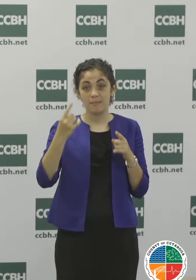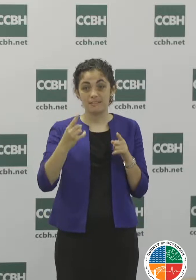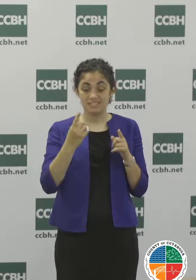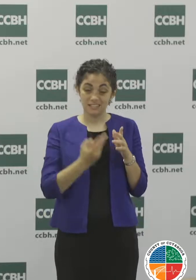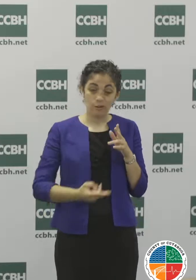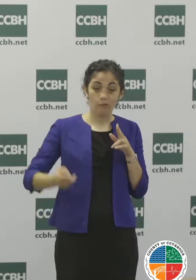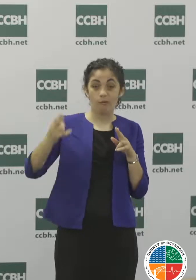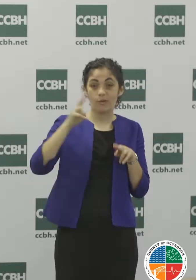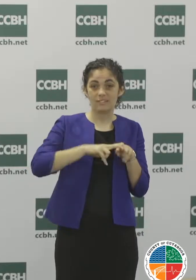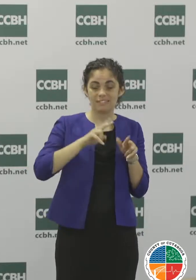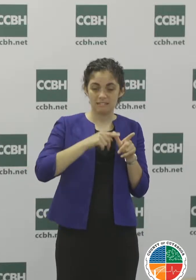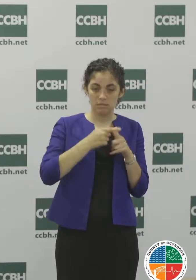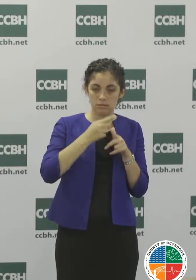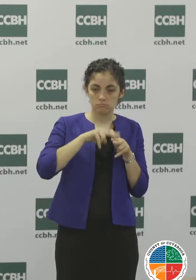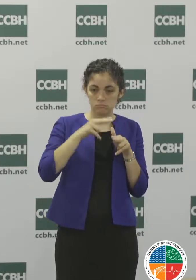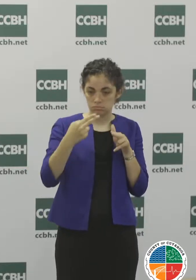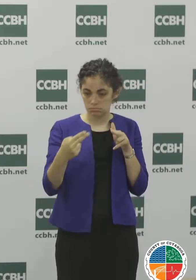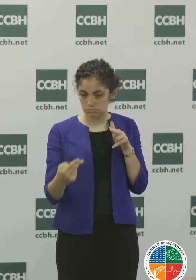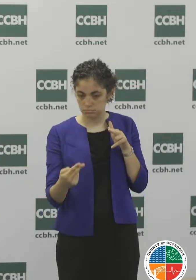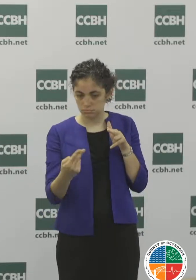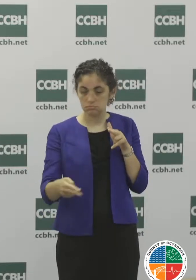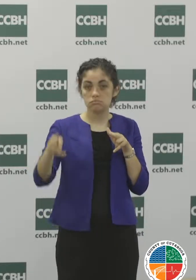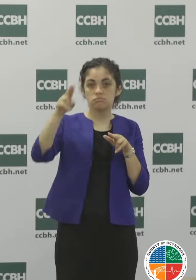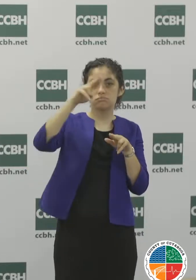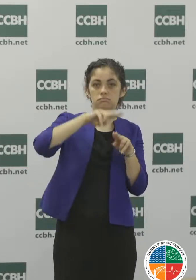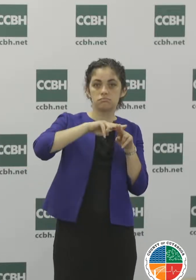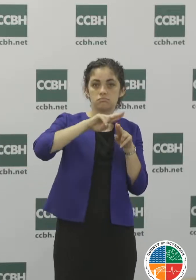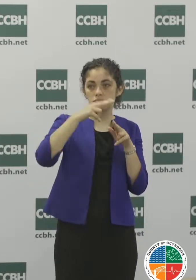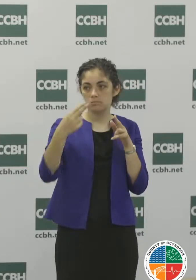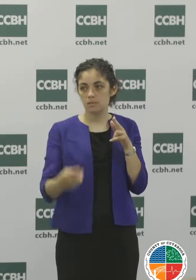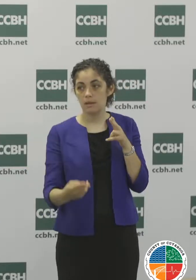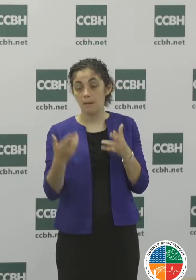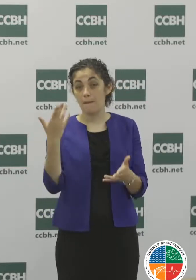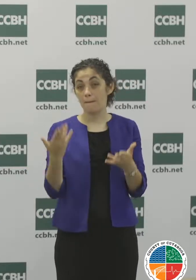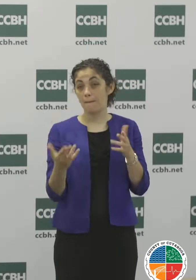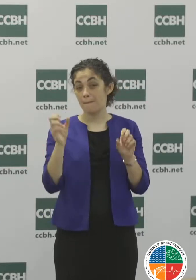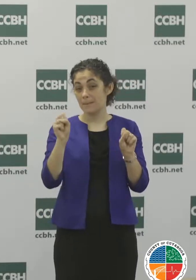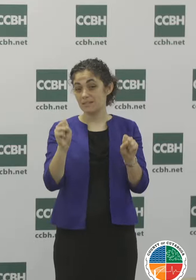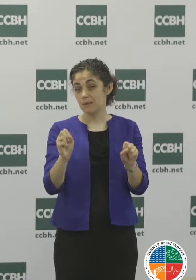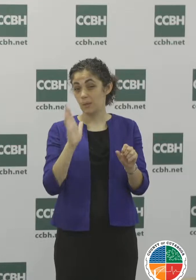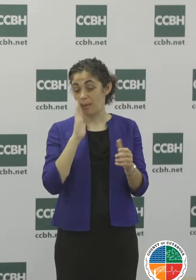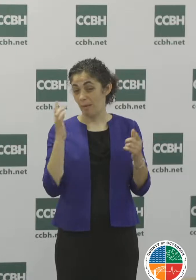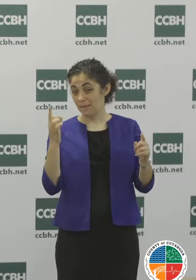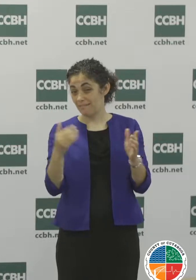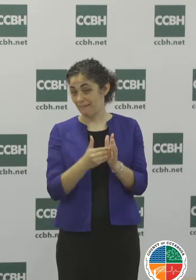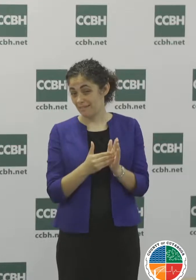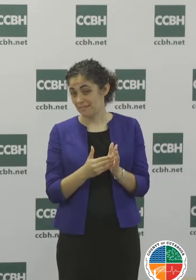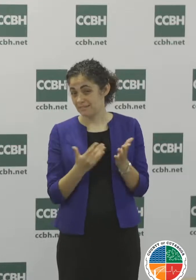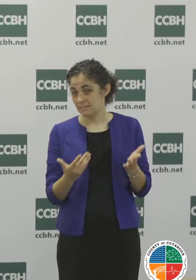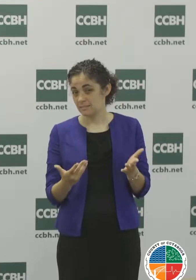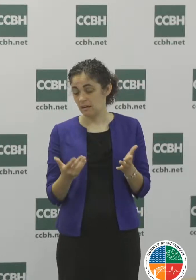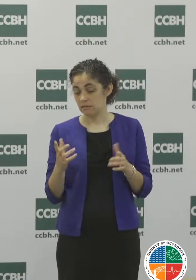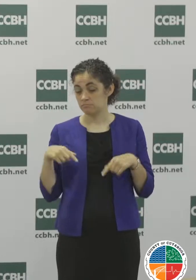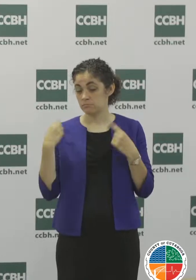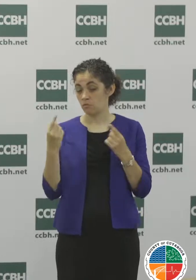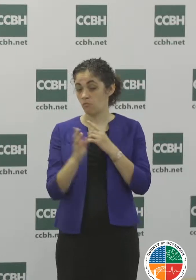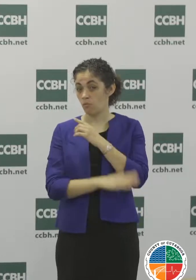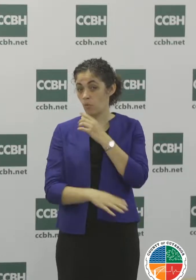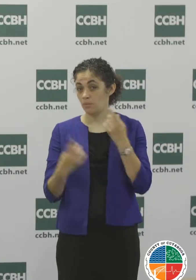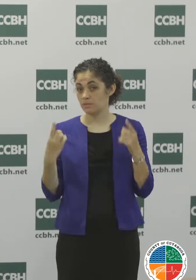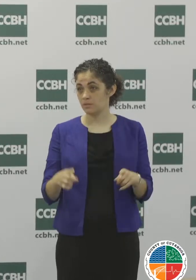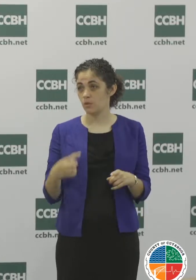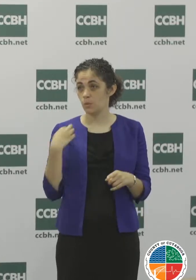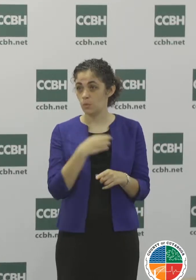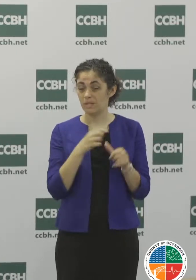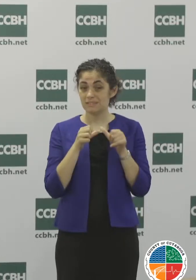surges, then down surges. And so we anticipate that that may very well be our fate in the near term until the fall comes. And